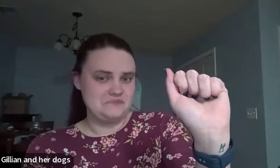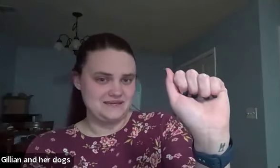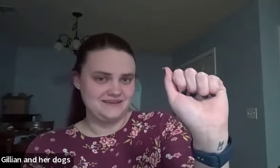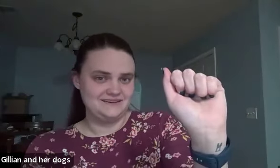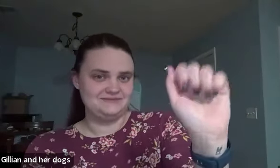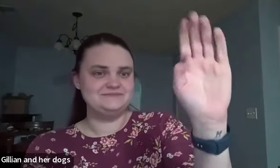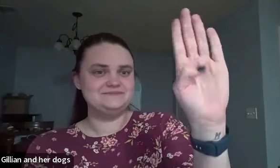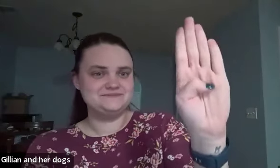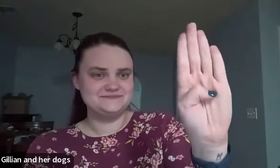B,